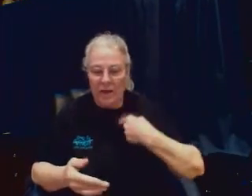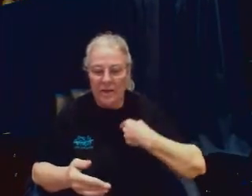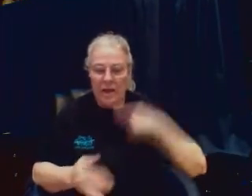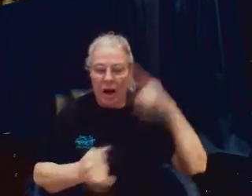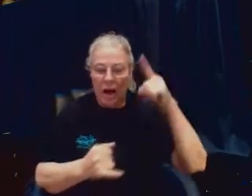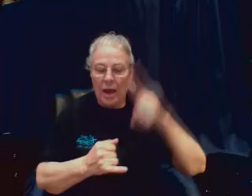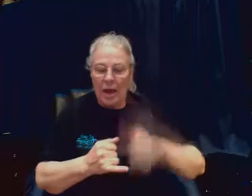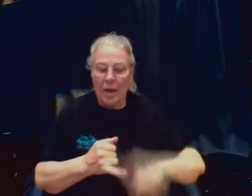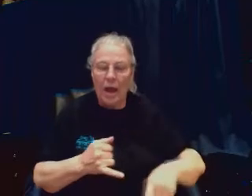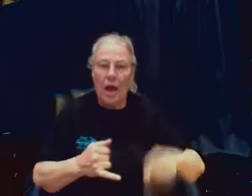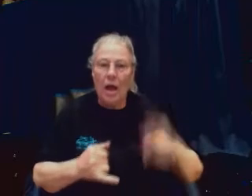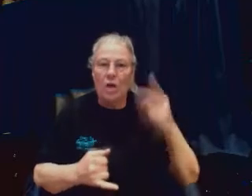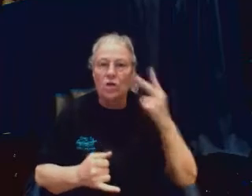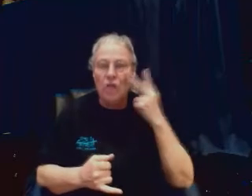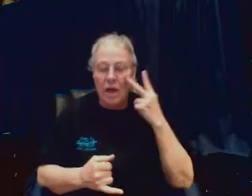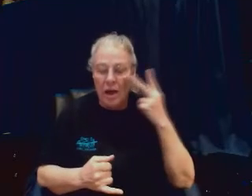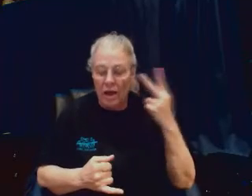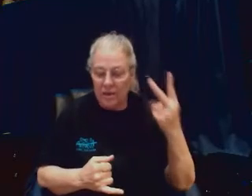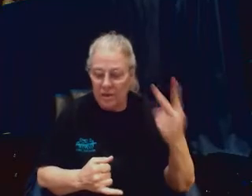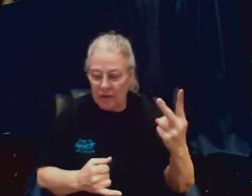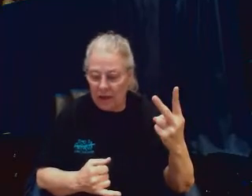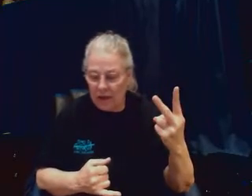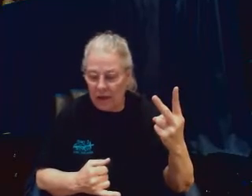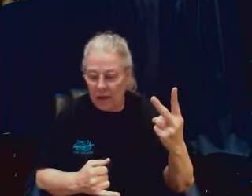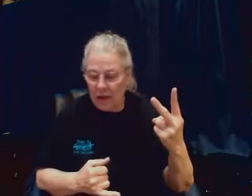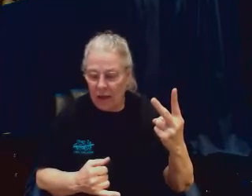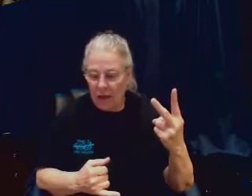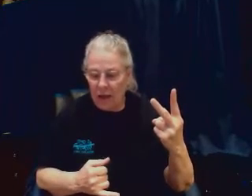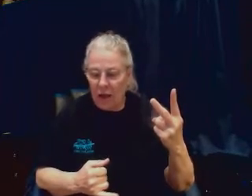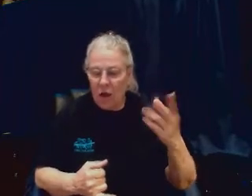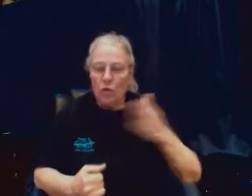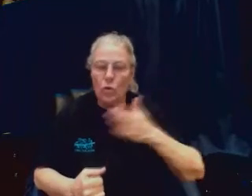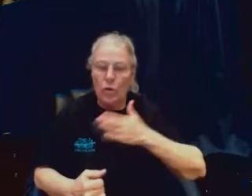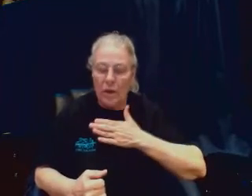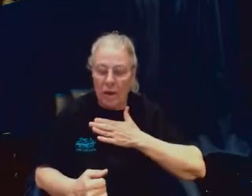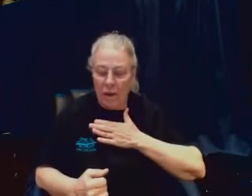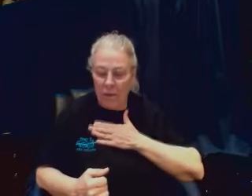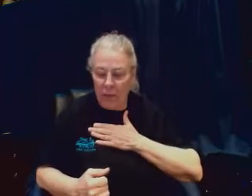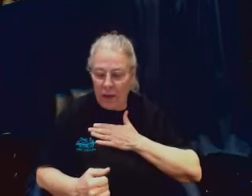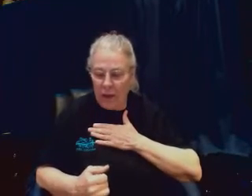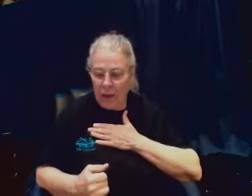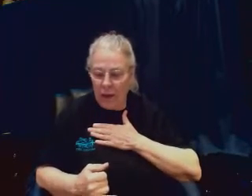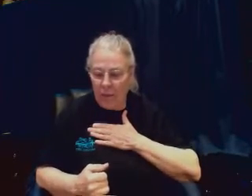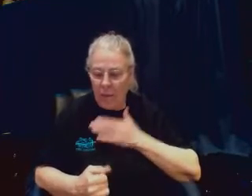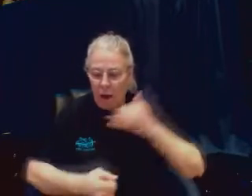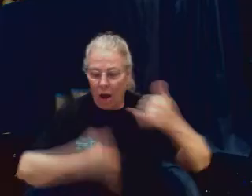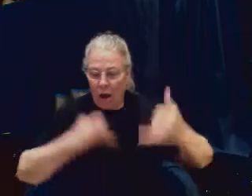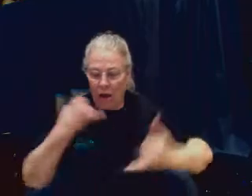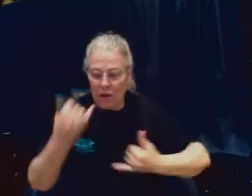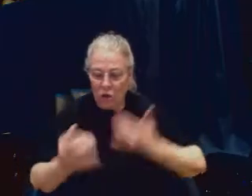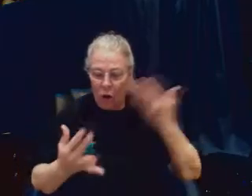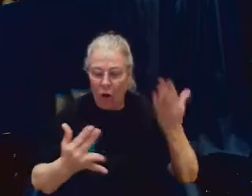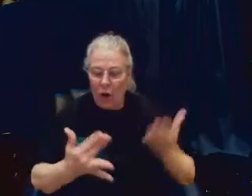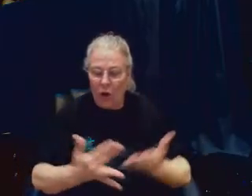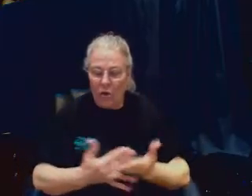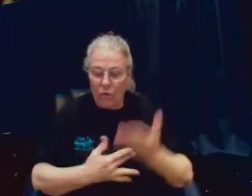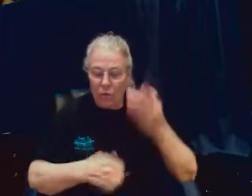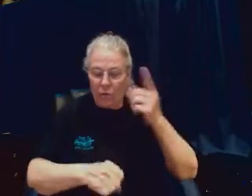face I at last shall see, 'twill be my joy through